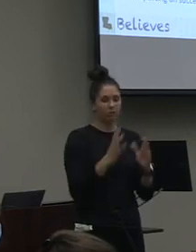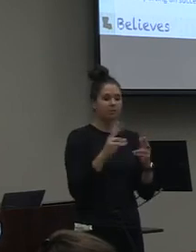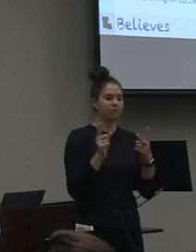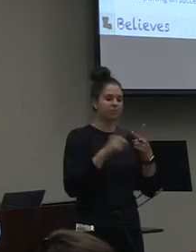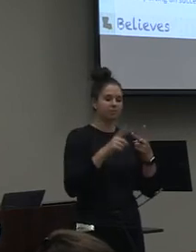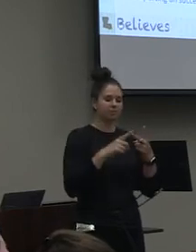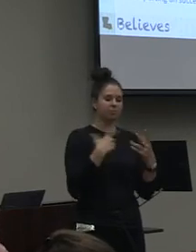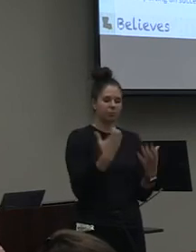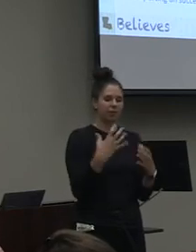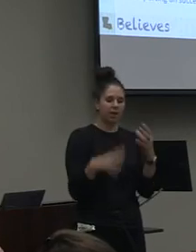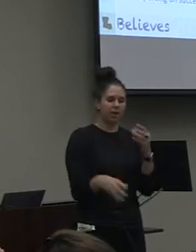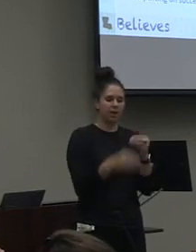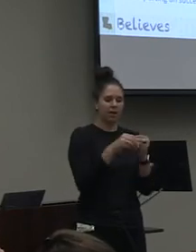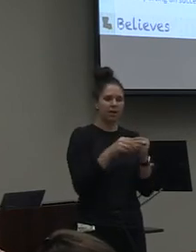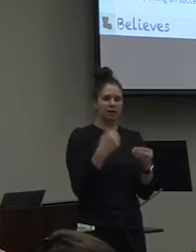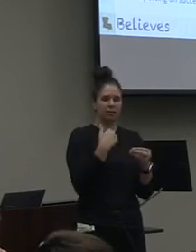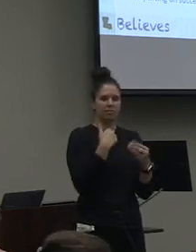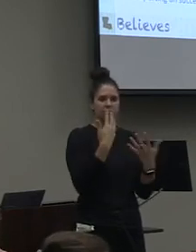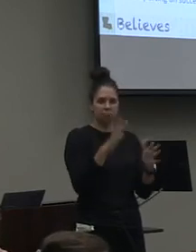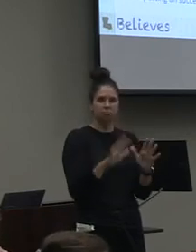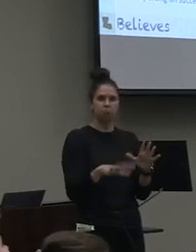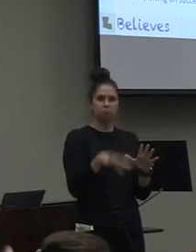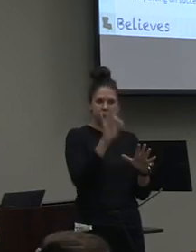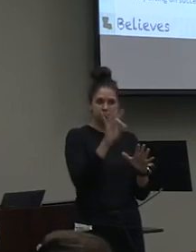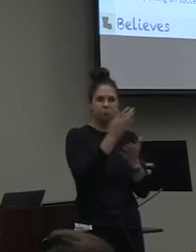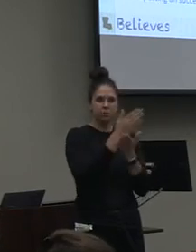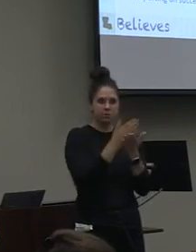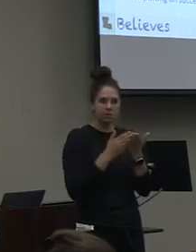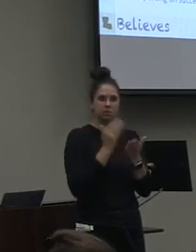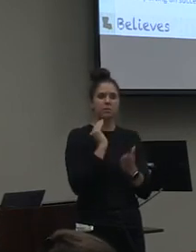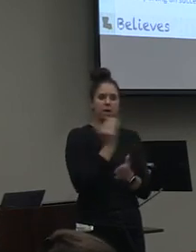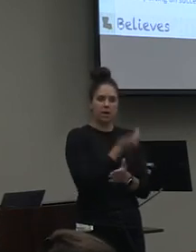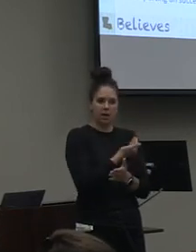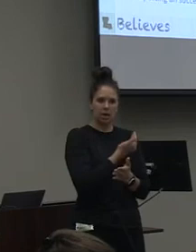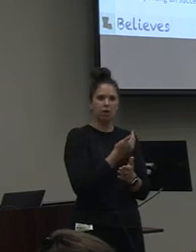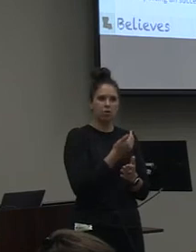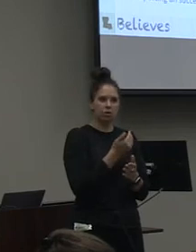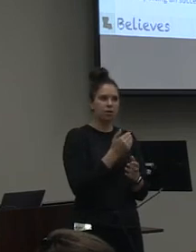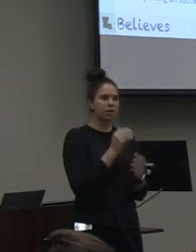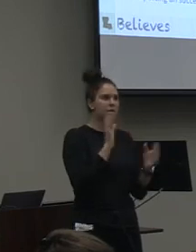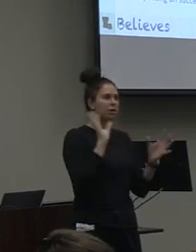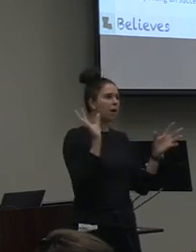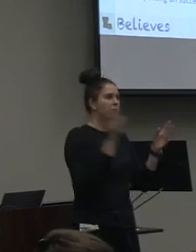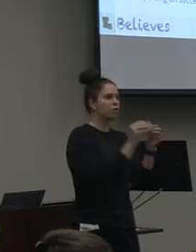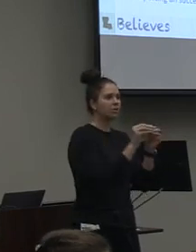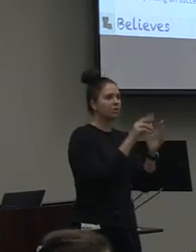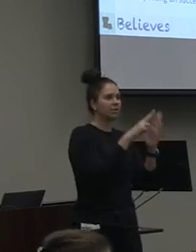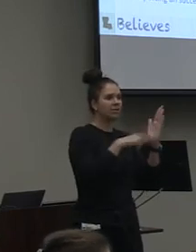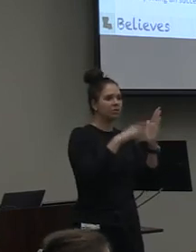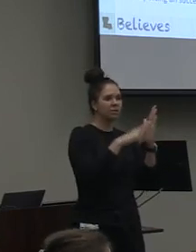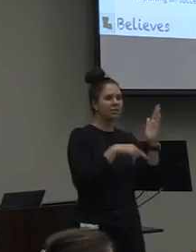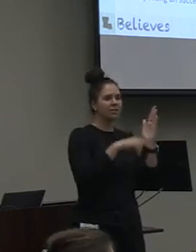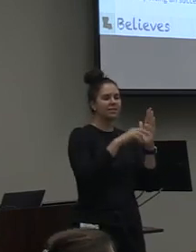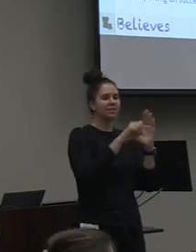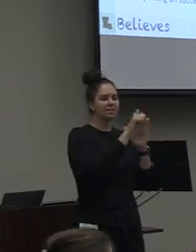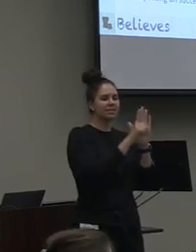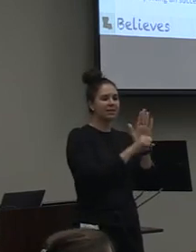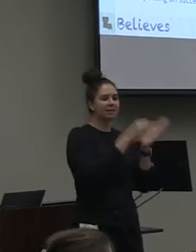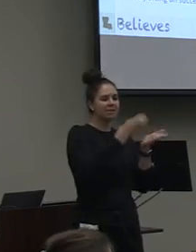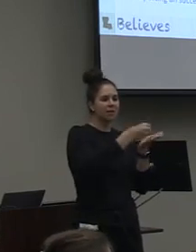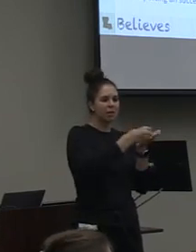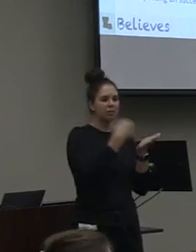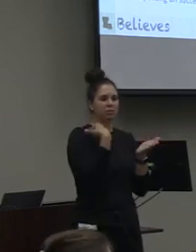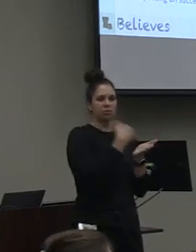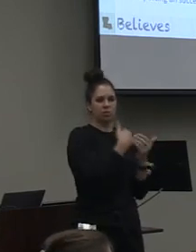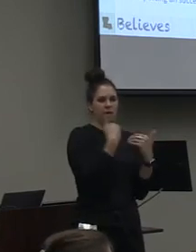second thing I'll add is that I've secured some of our comprehensive literacy state development funds that we hold as a